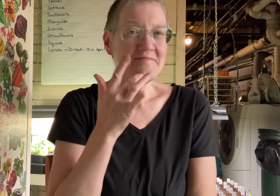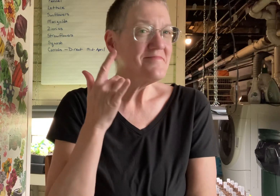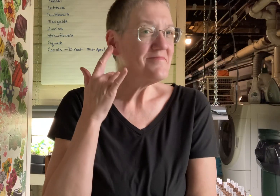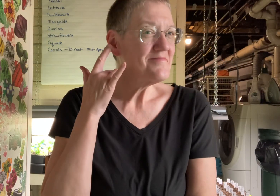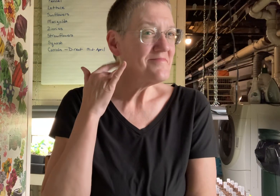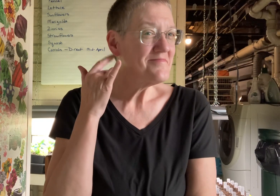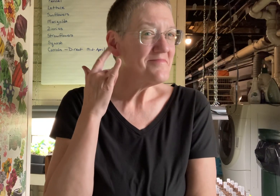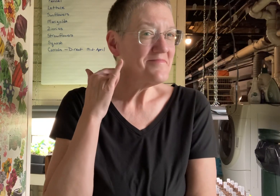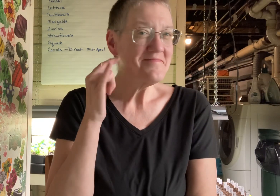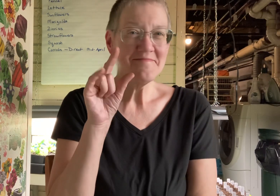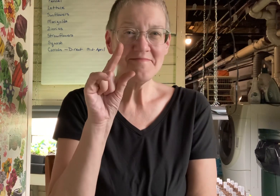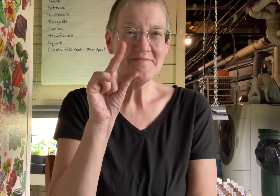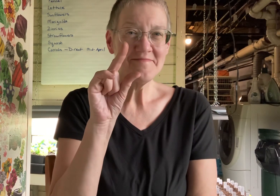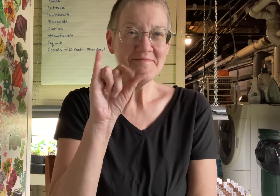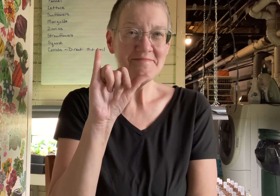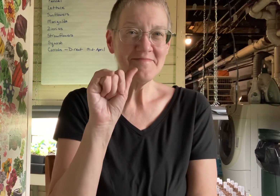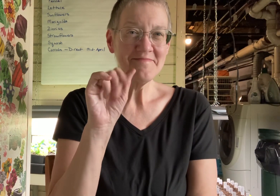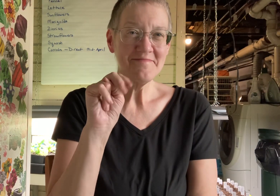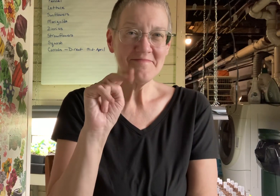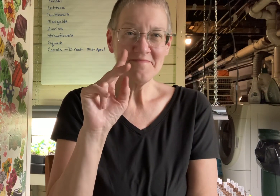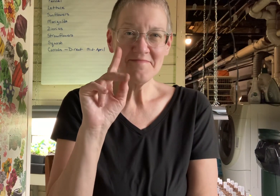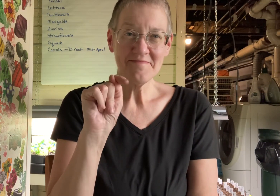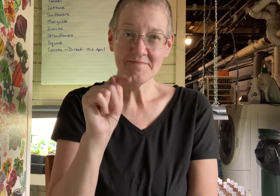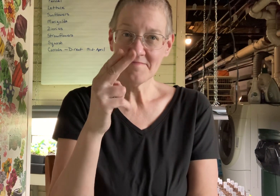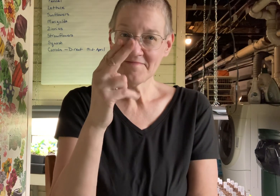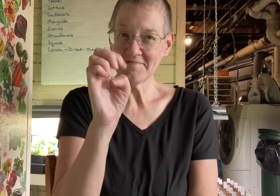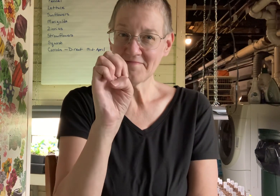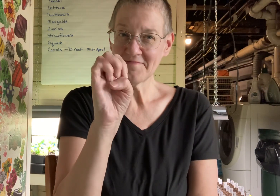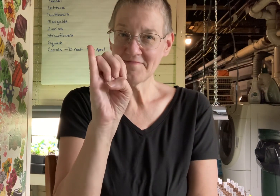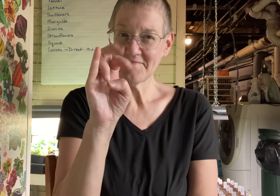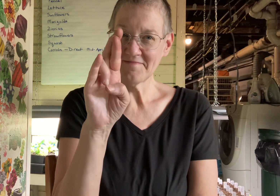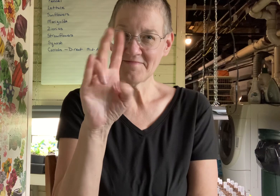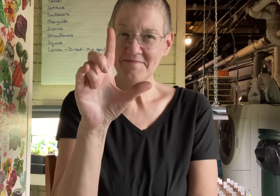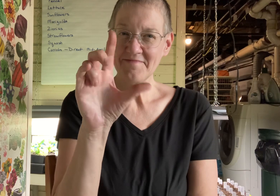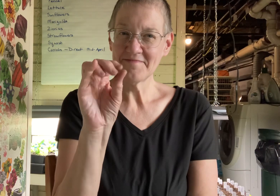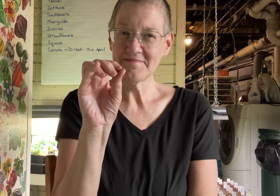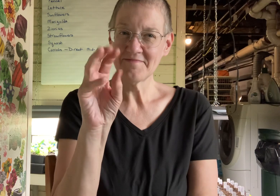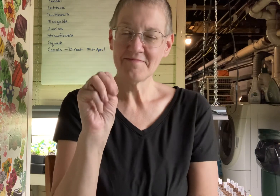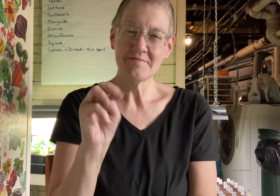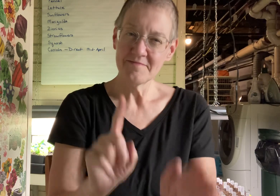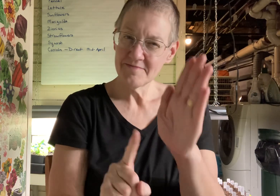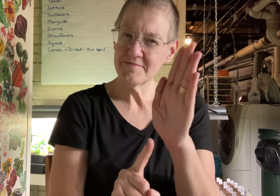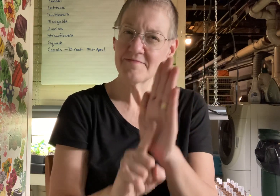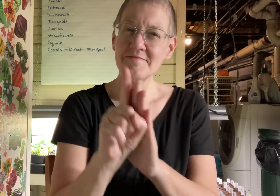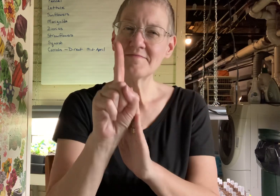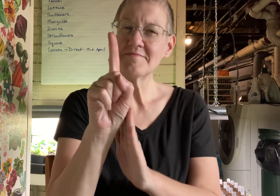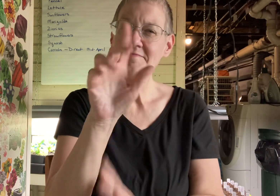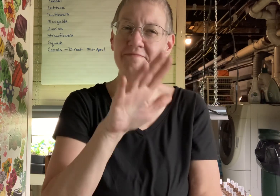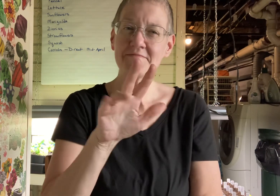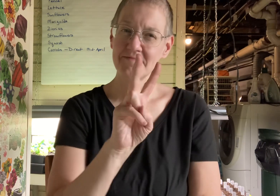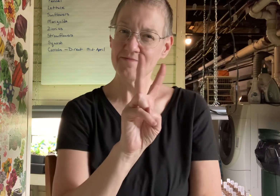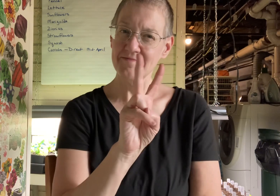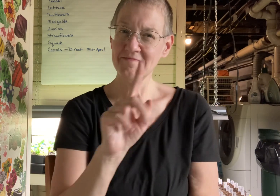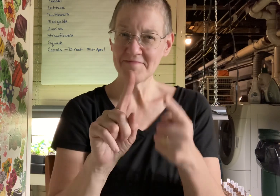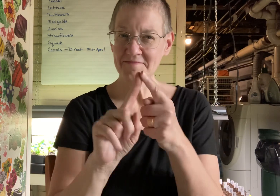My favorites are California Giant Heirloom Zinnias, a